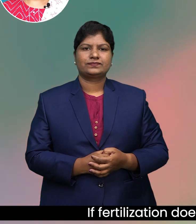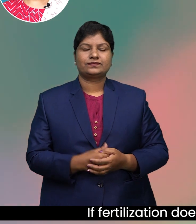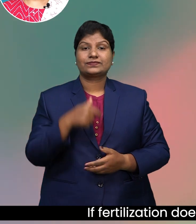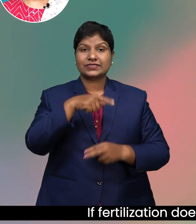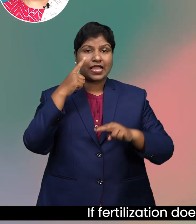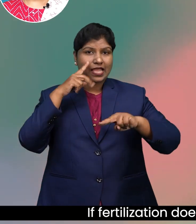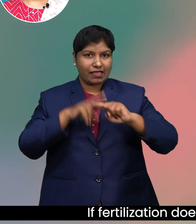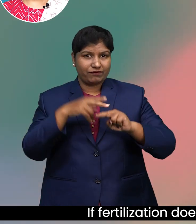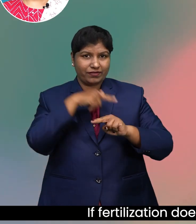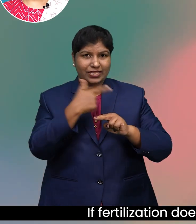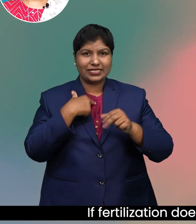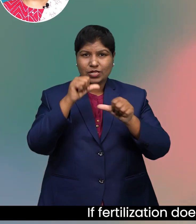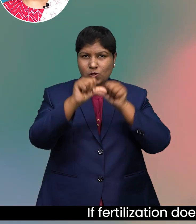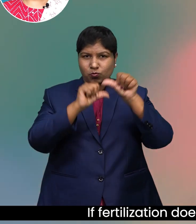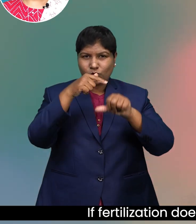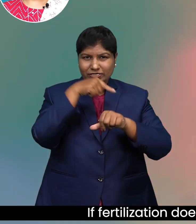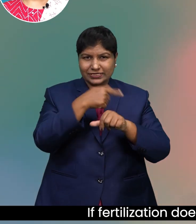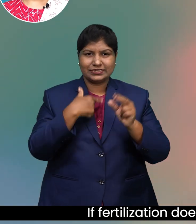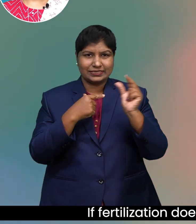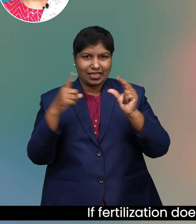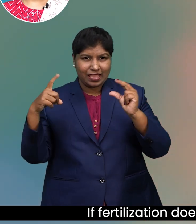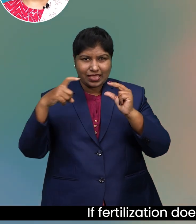If fertilization does not occur,